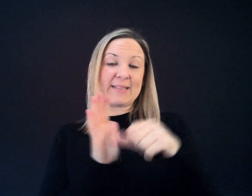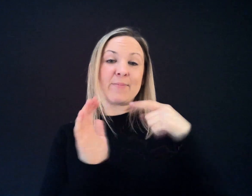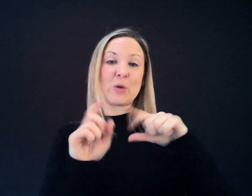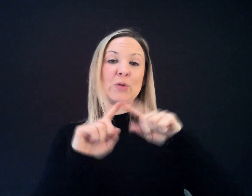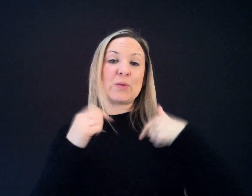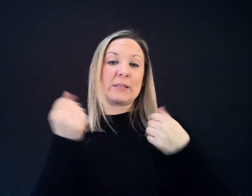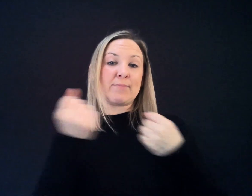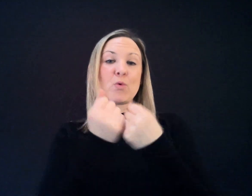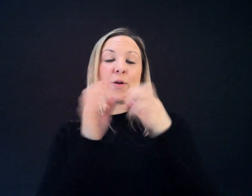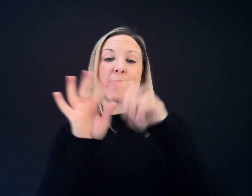CDAH.